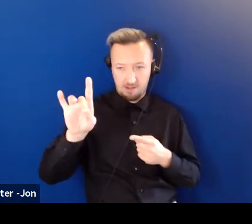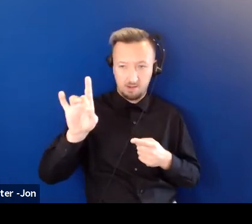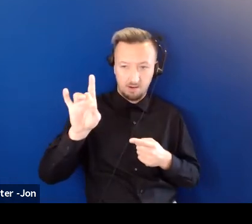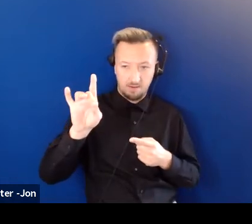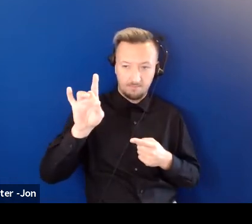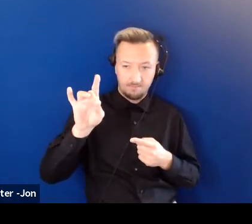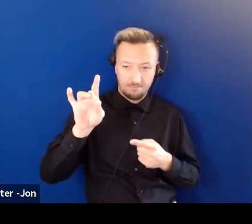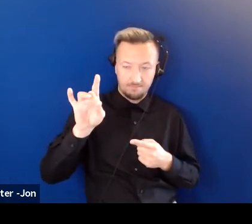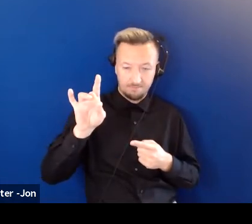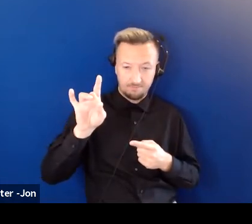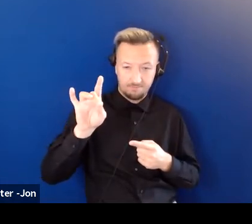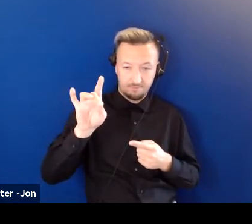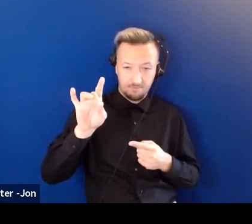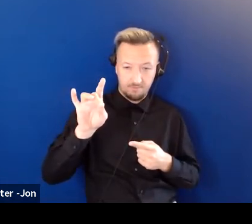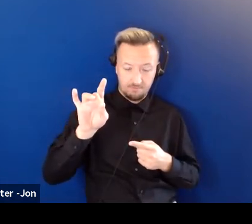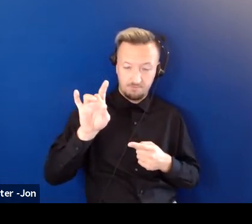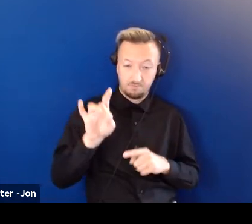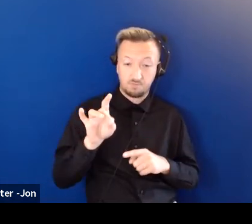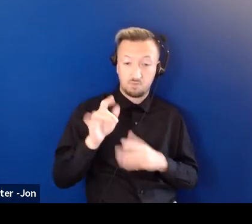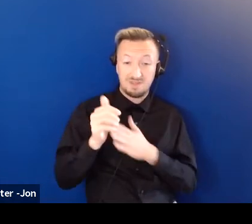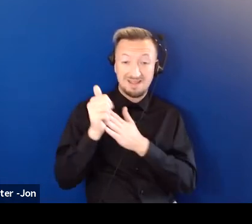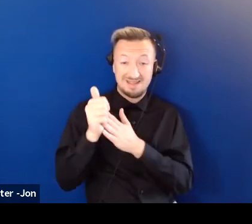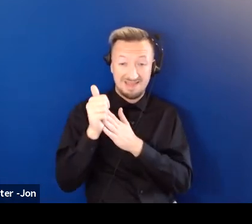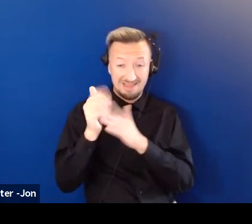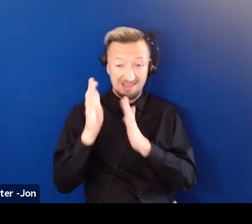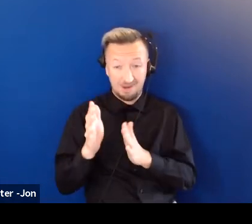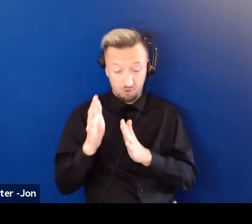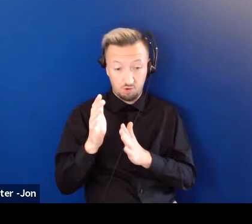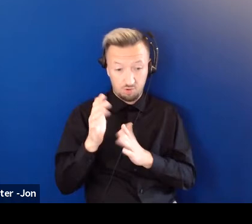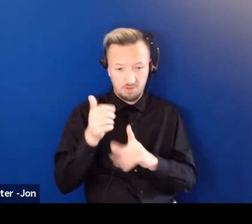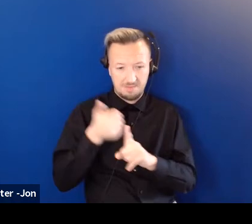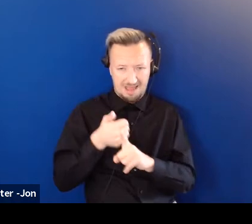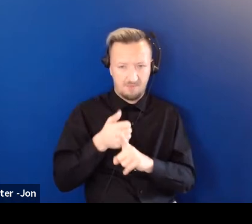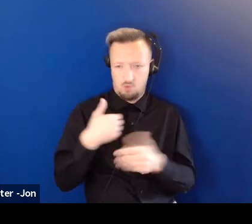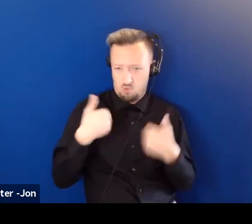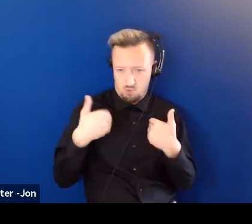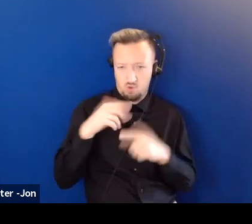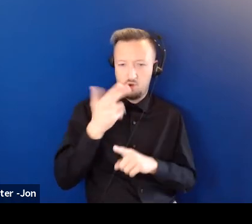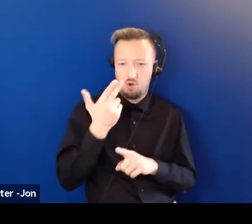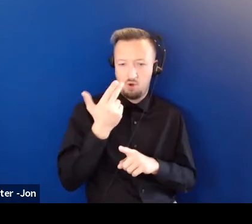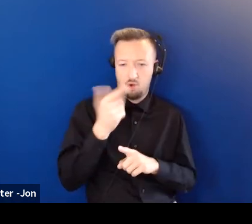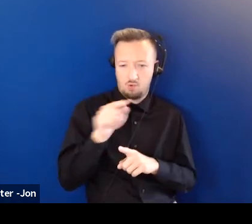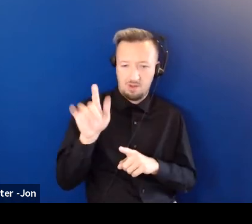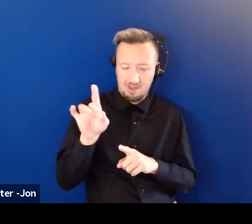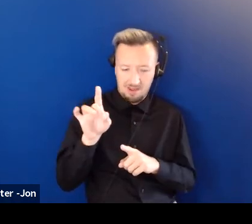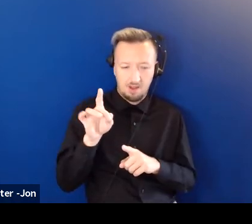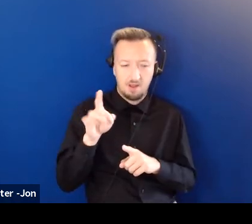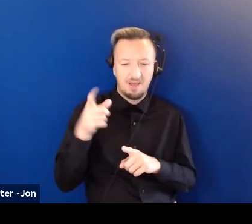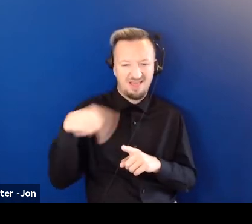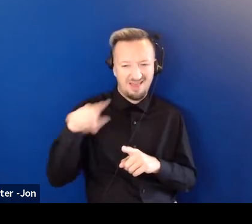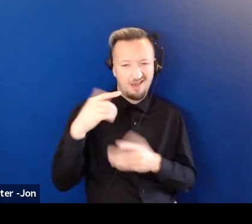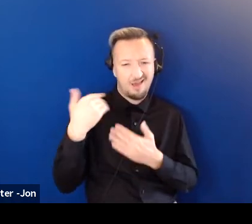And these leaders have different responsibilities. They, facilitate the monthly